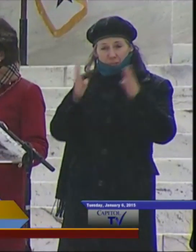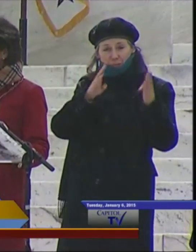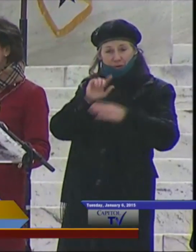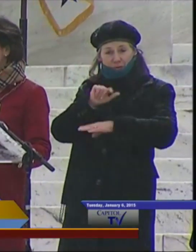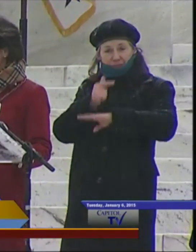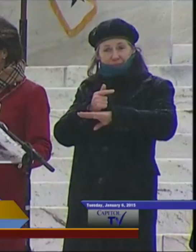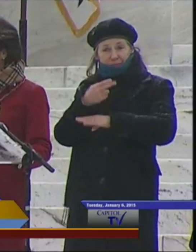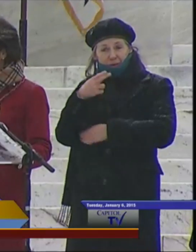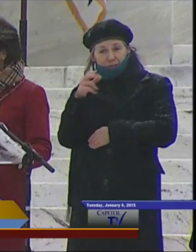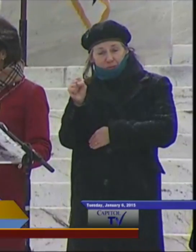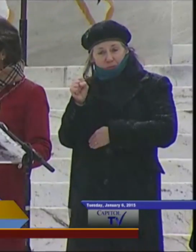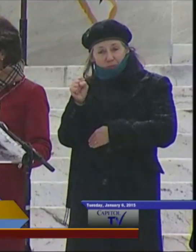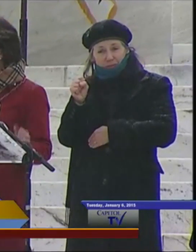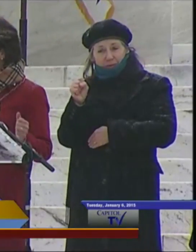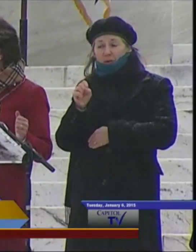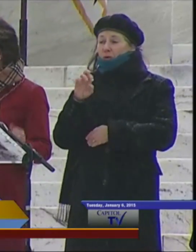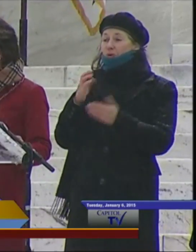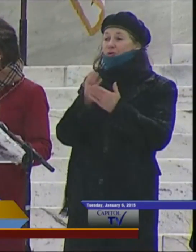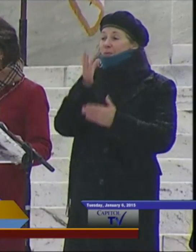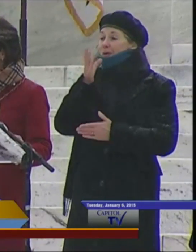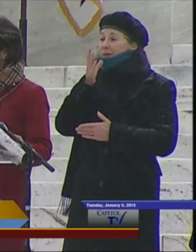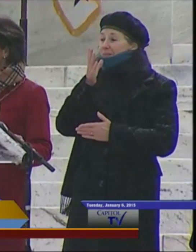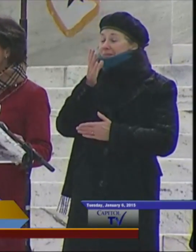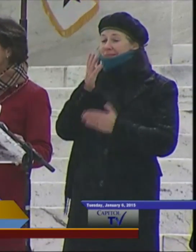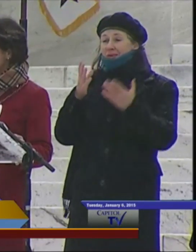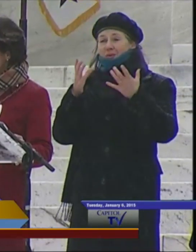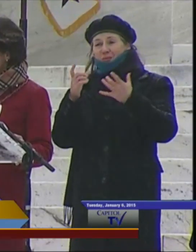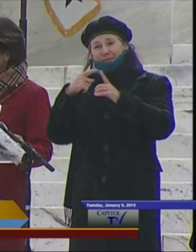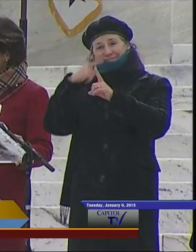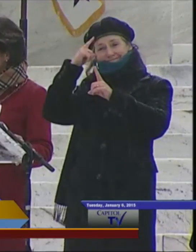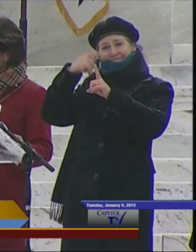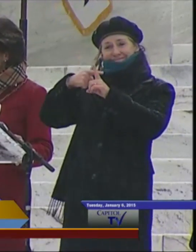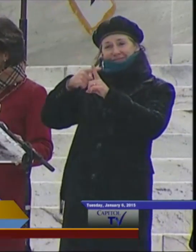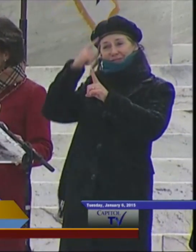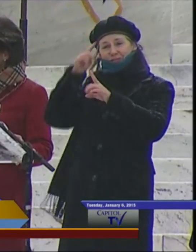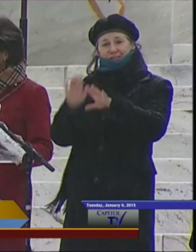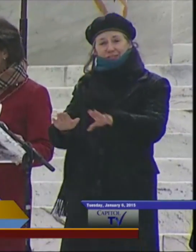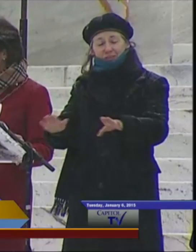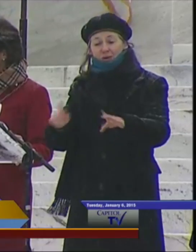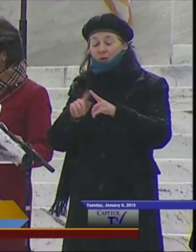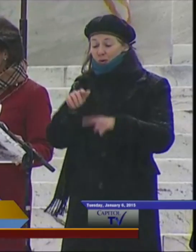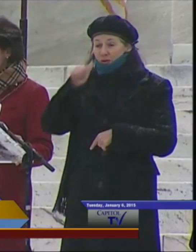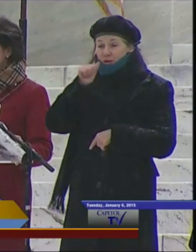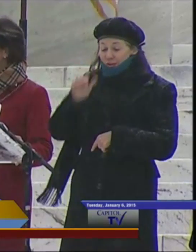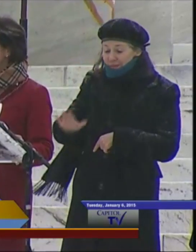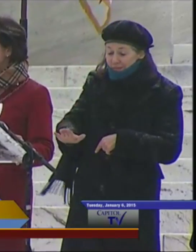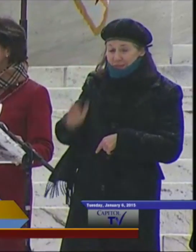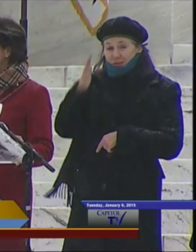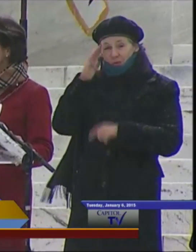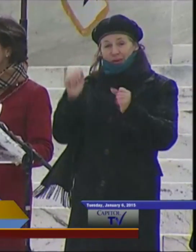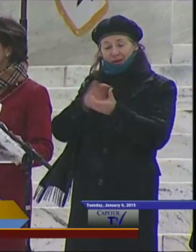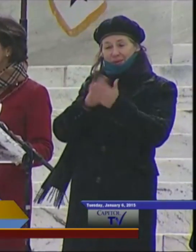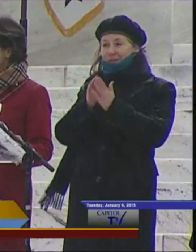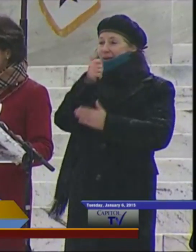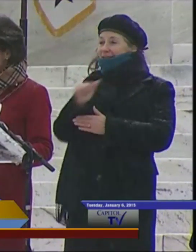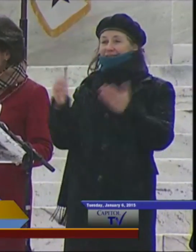graduate from high school, or a new mom who sees nothing but promise for her children, or the little girl who knows she can be anything she